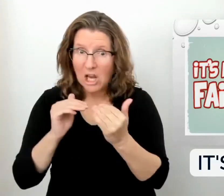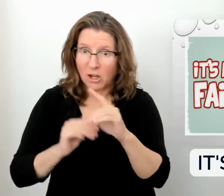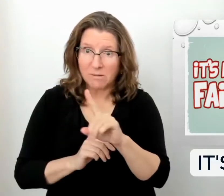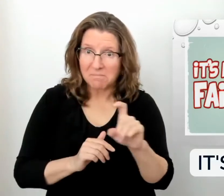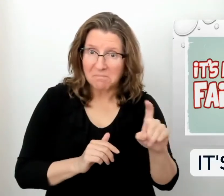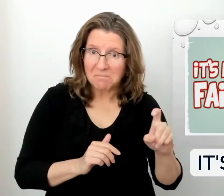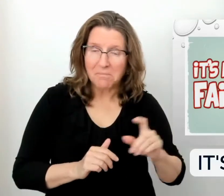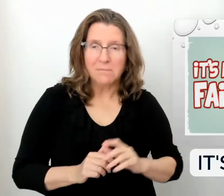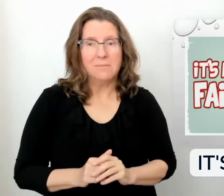fair?